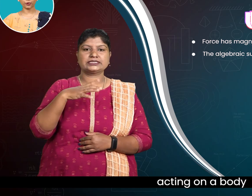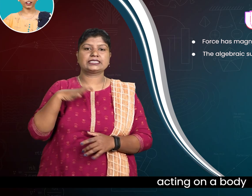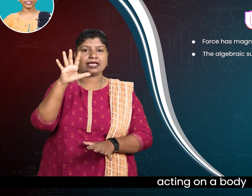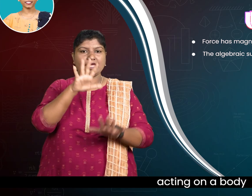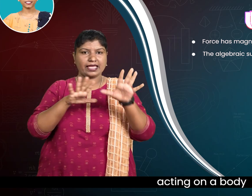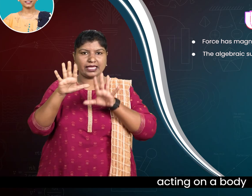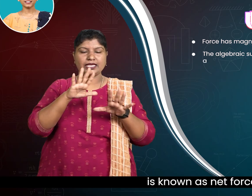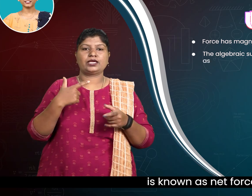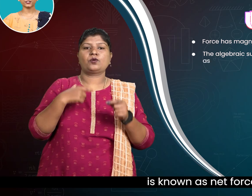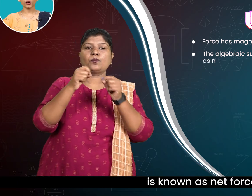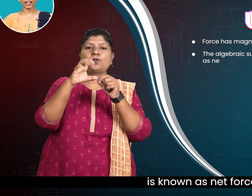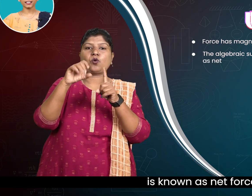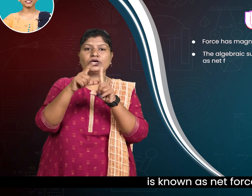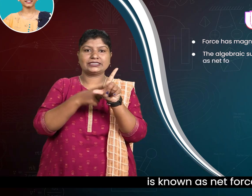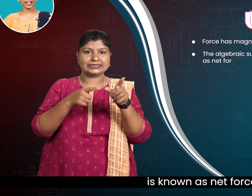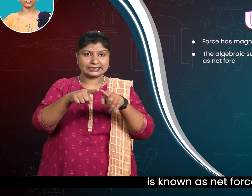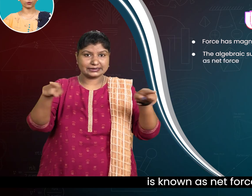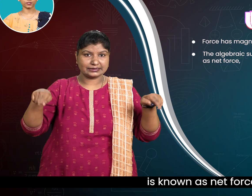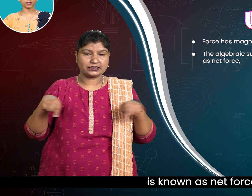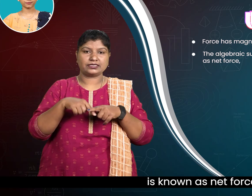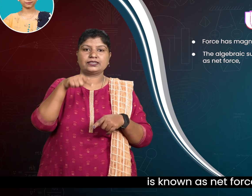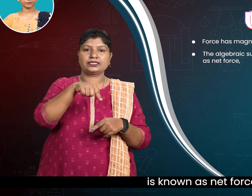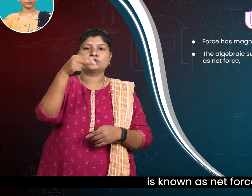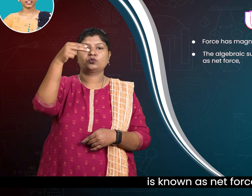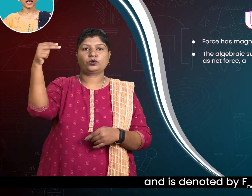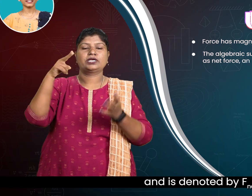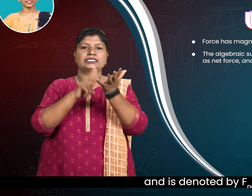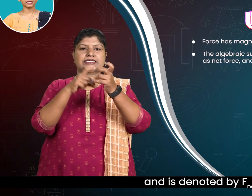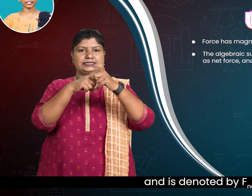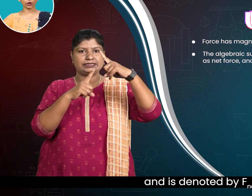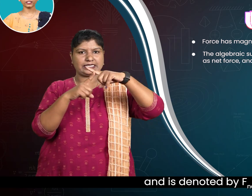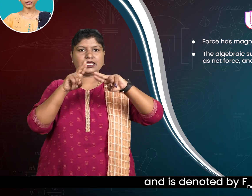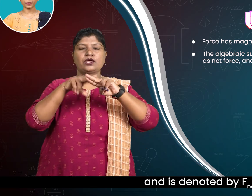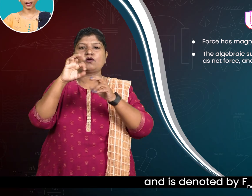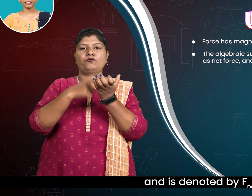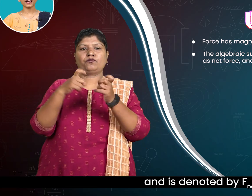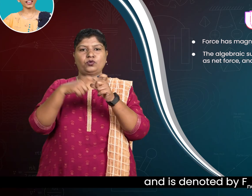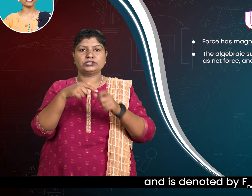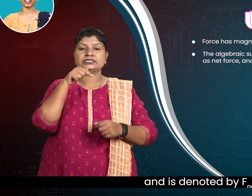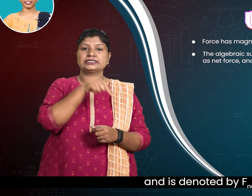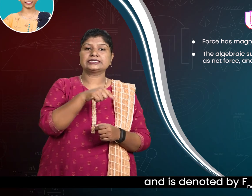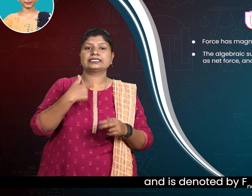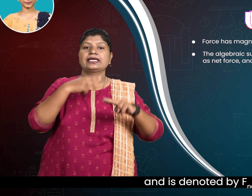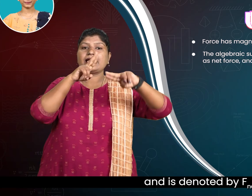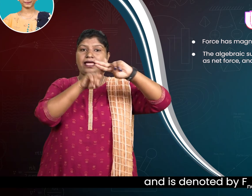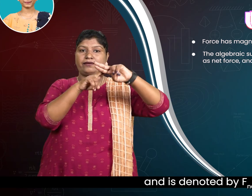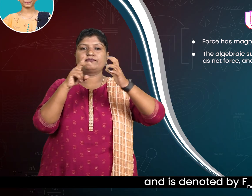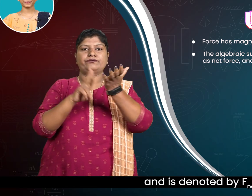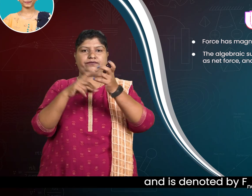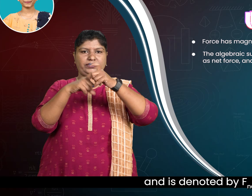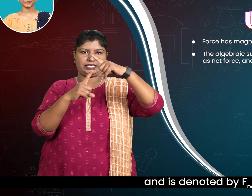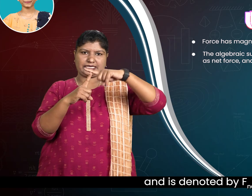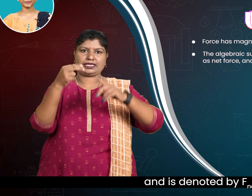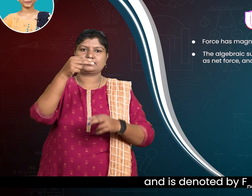on a body is known as net force and is denoted by F net.